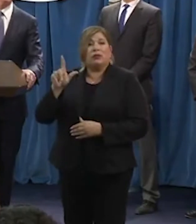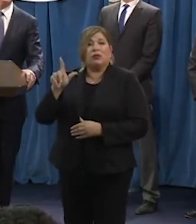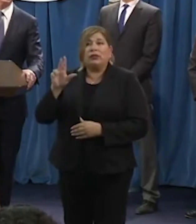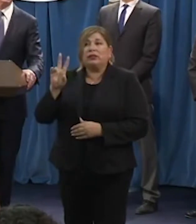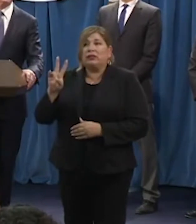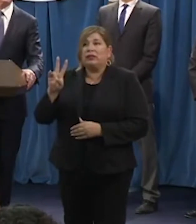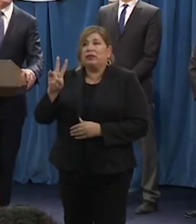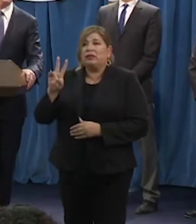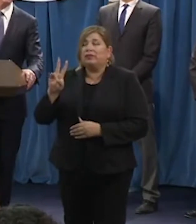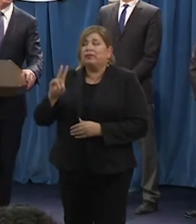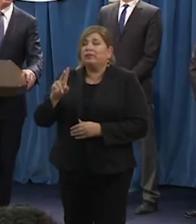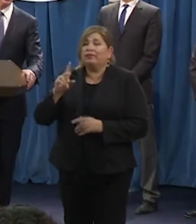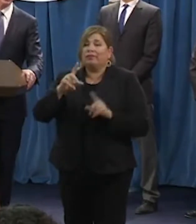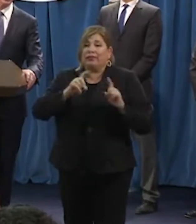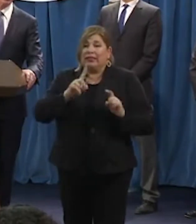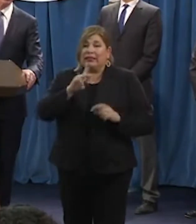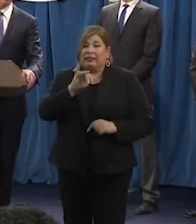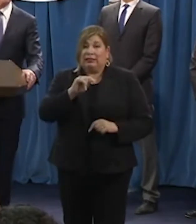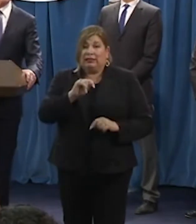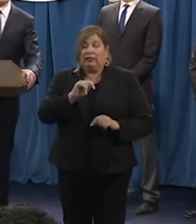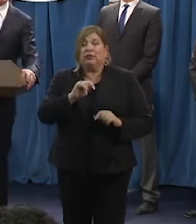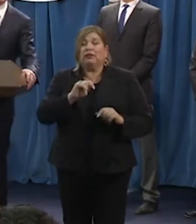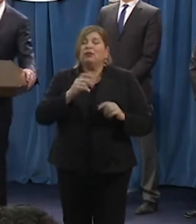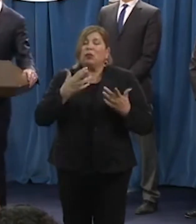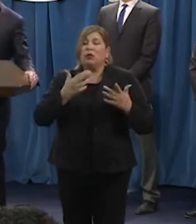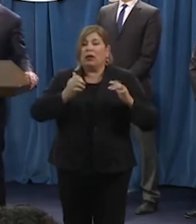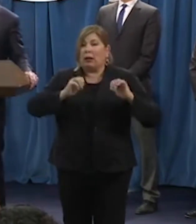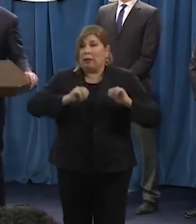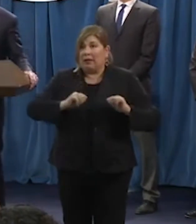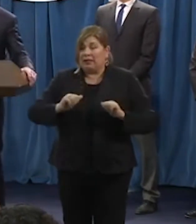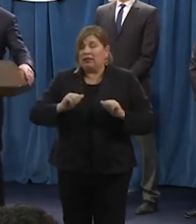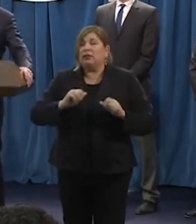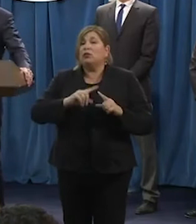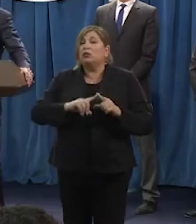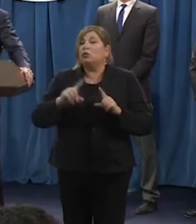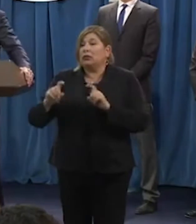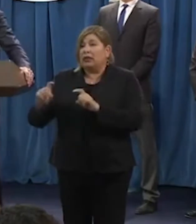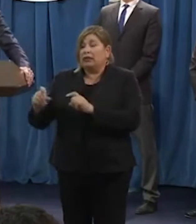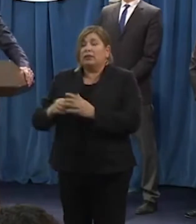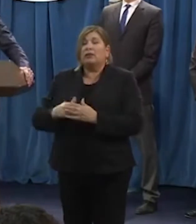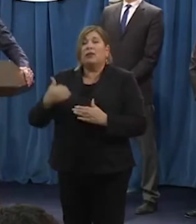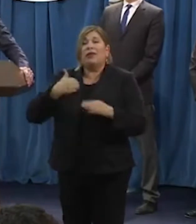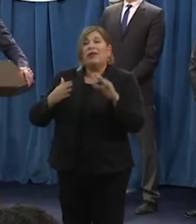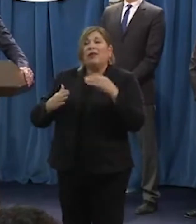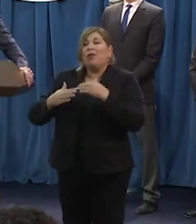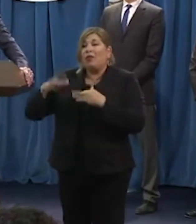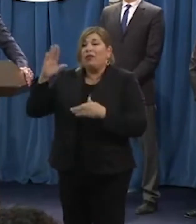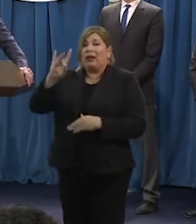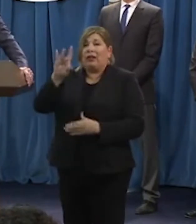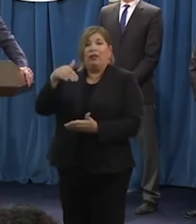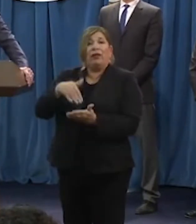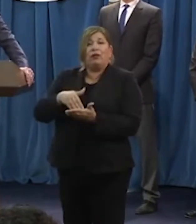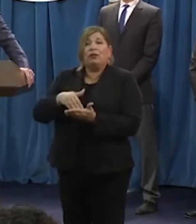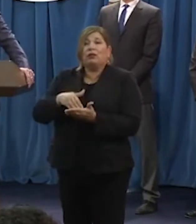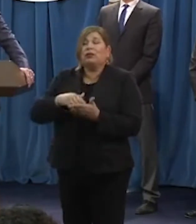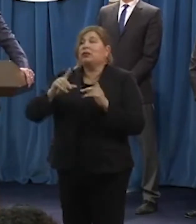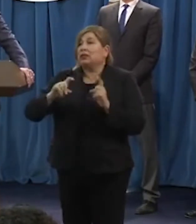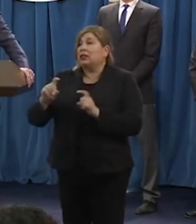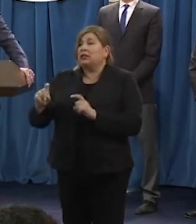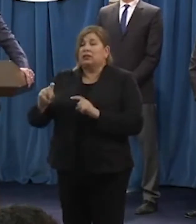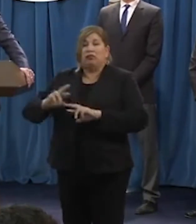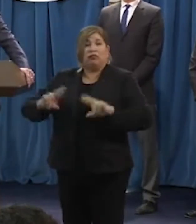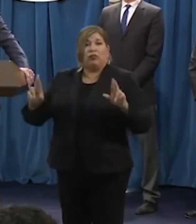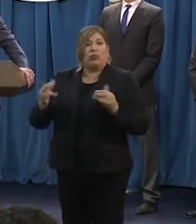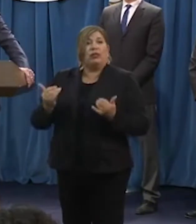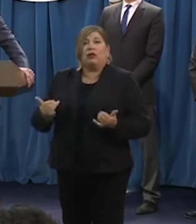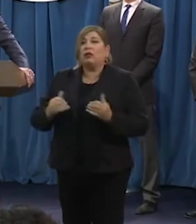8,227 kits or capacity to test. We have over 8,000 tests